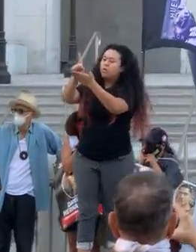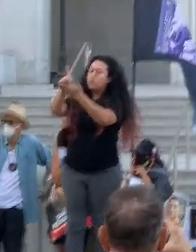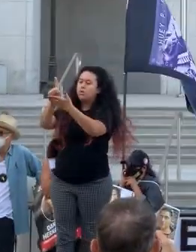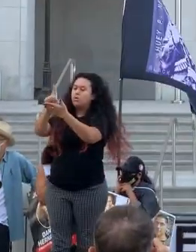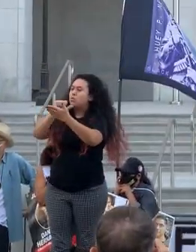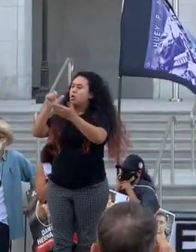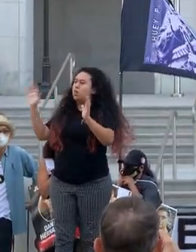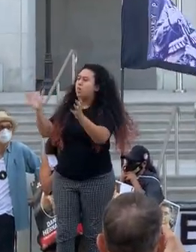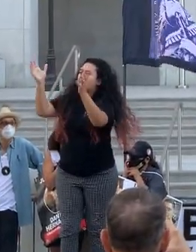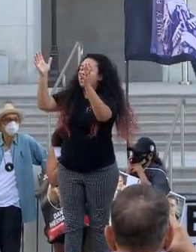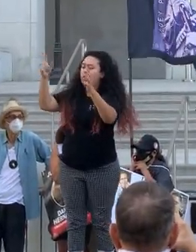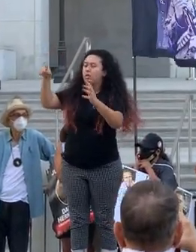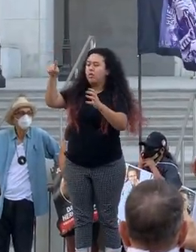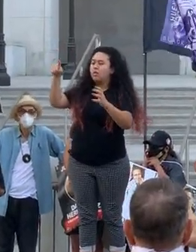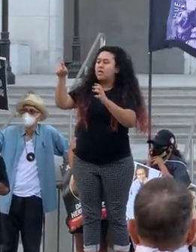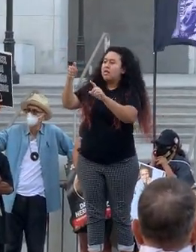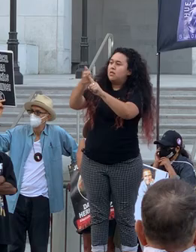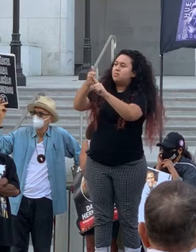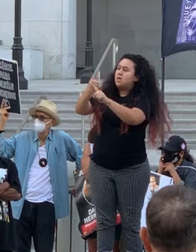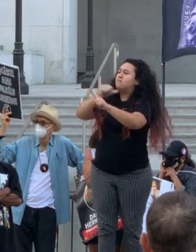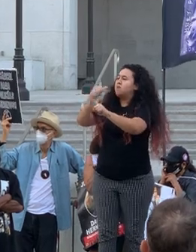lift up, that wasn't a criminal.